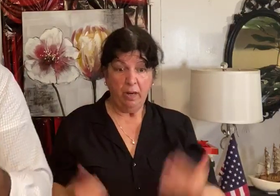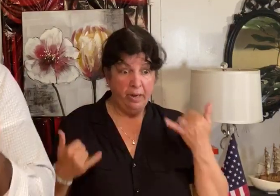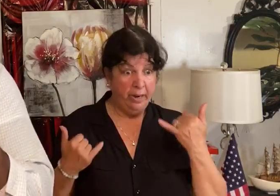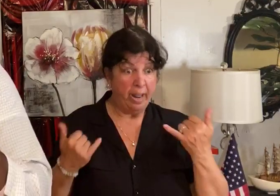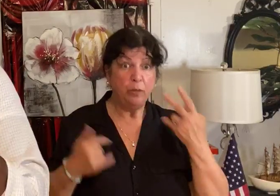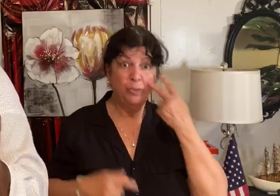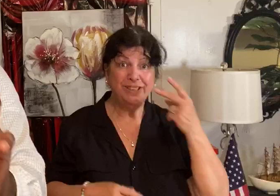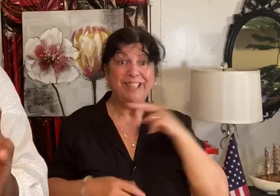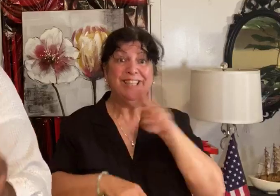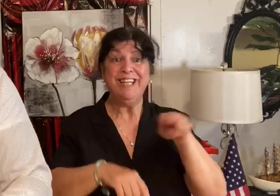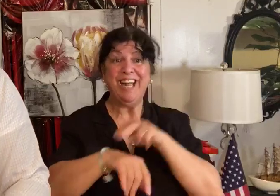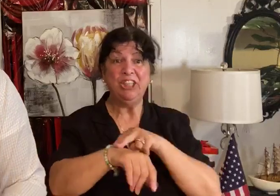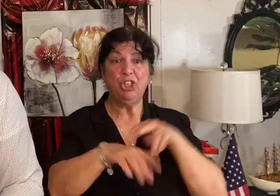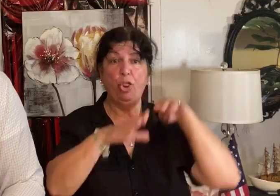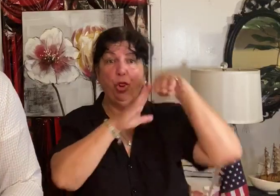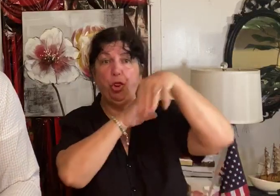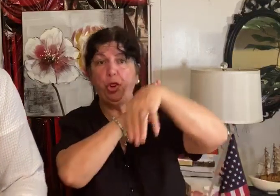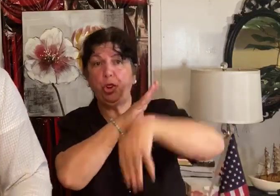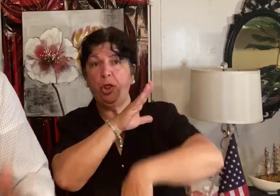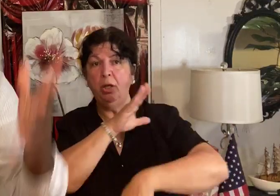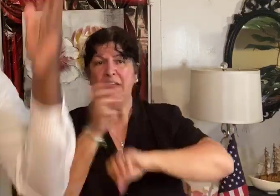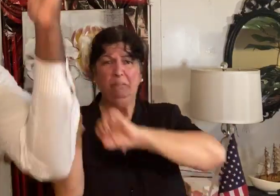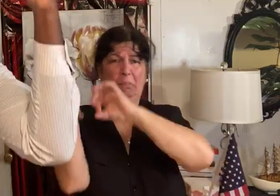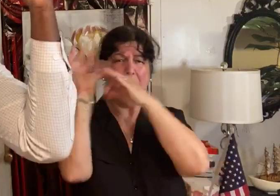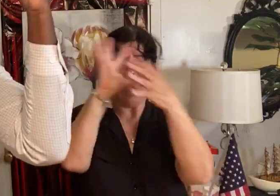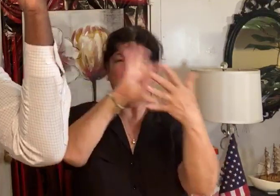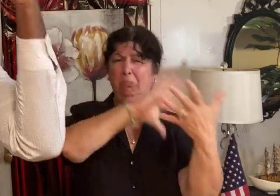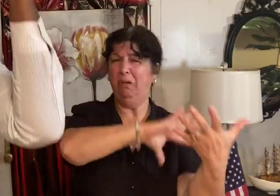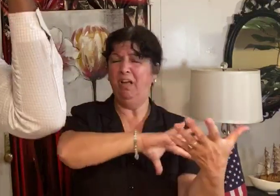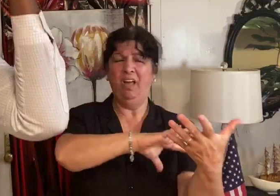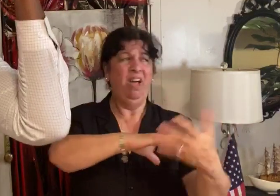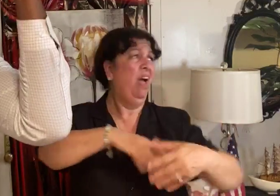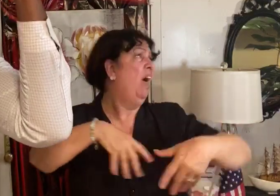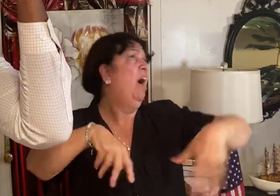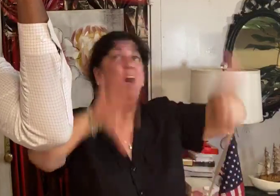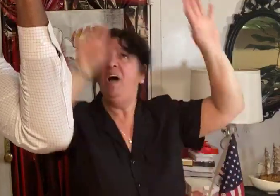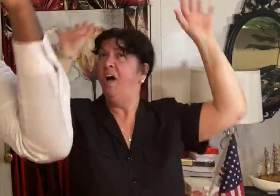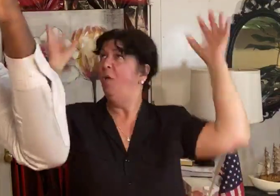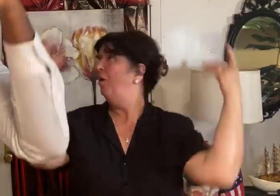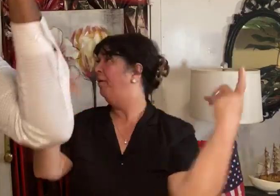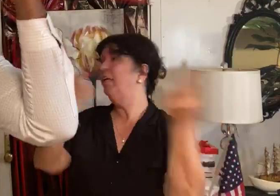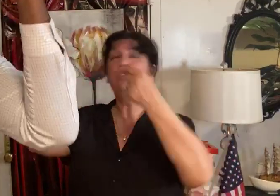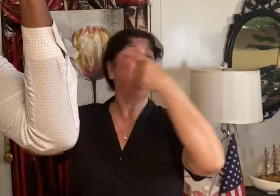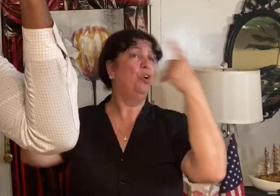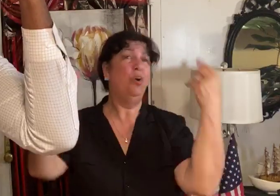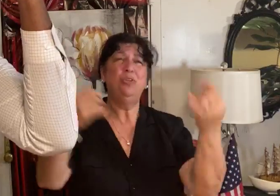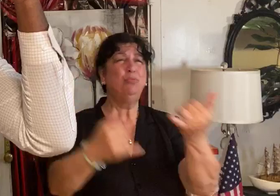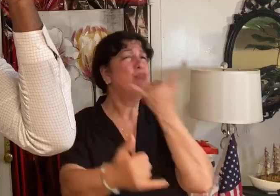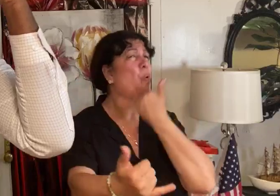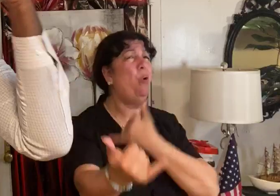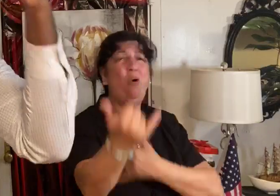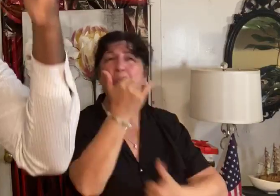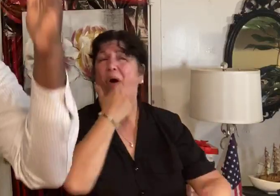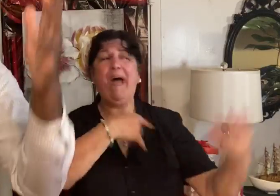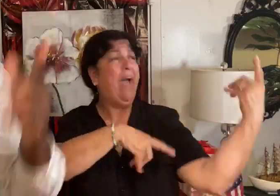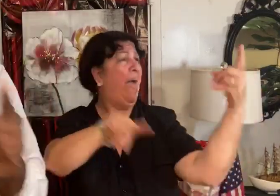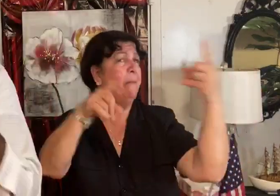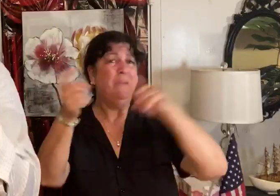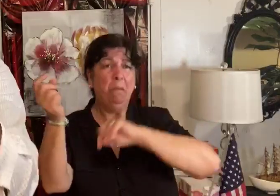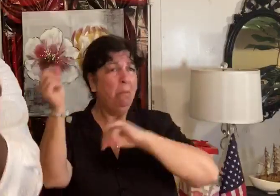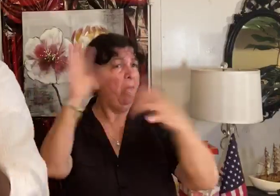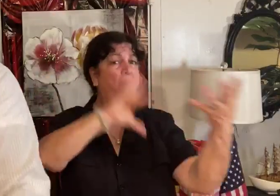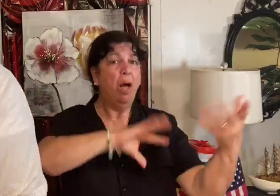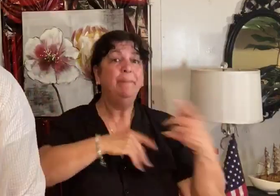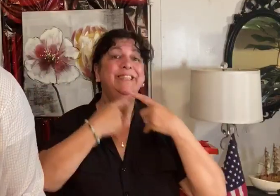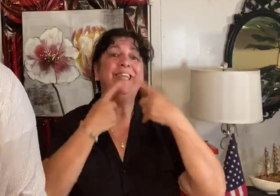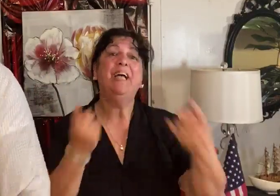nation descend into chaos and we throw up our hands. What are we going to do? What's wrong? What's happening? I'll